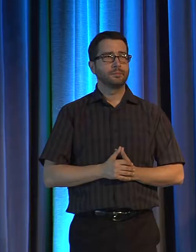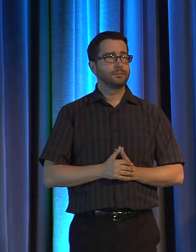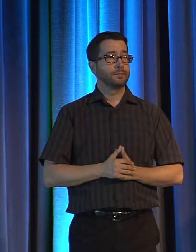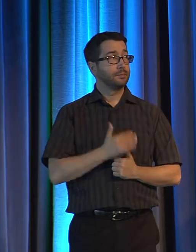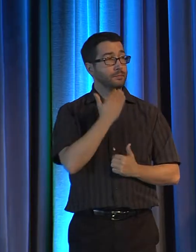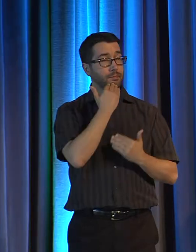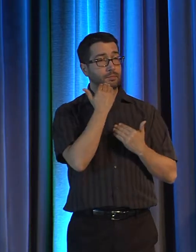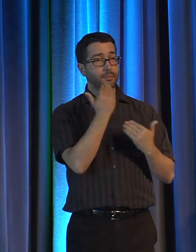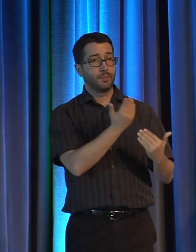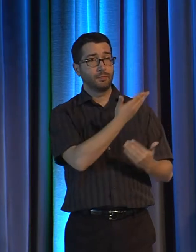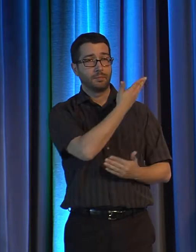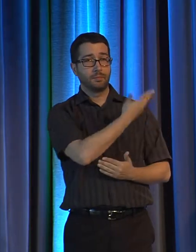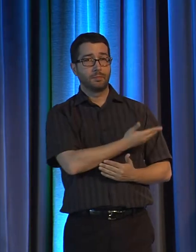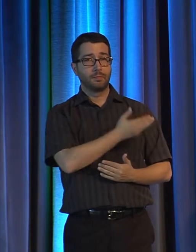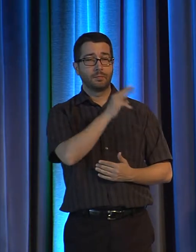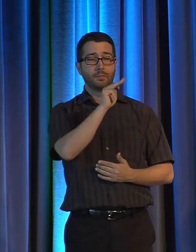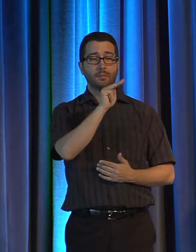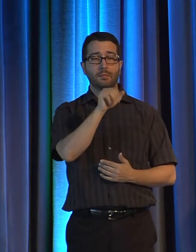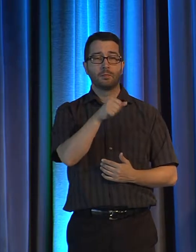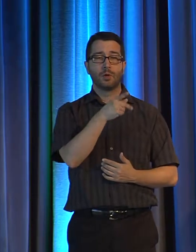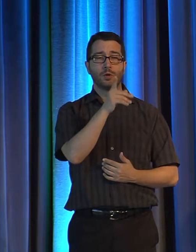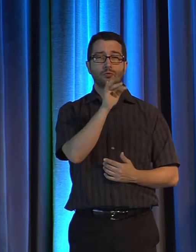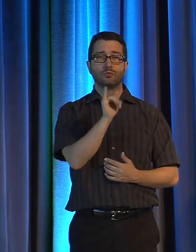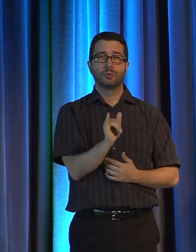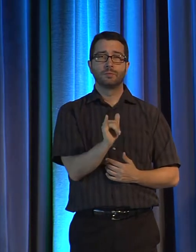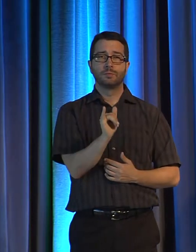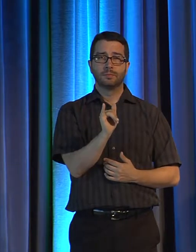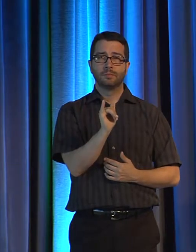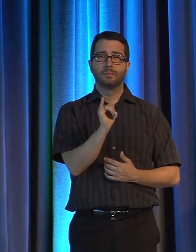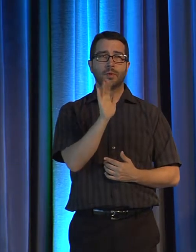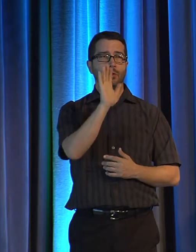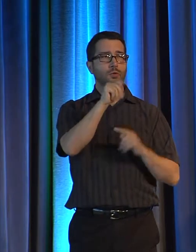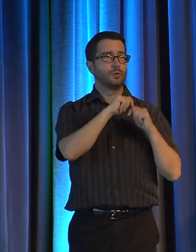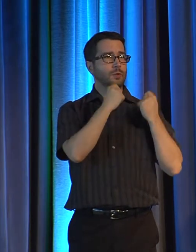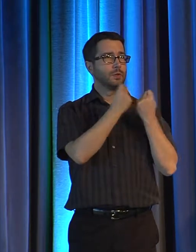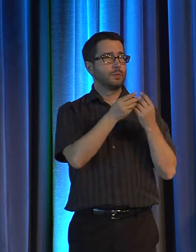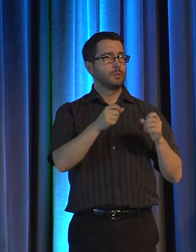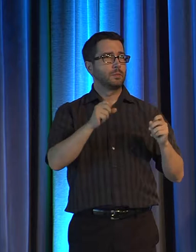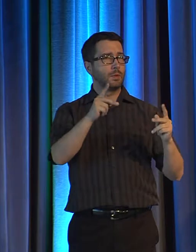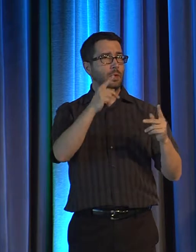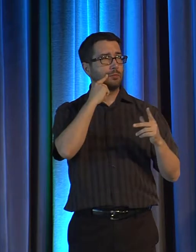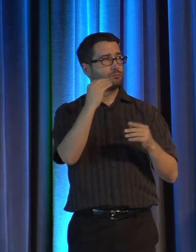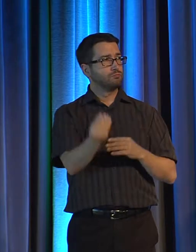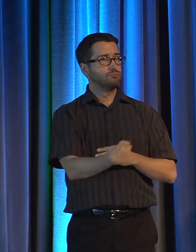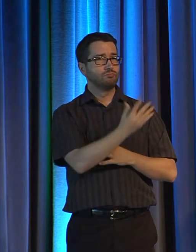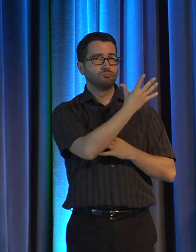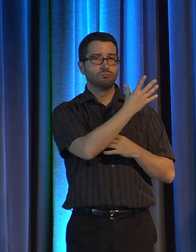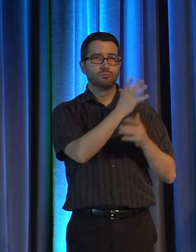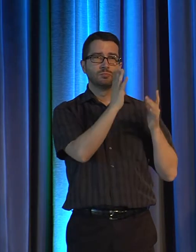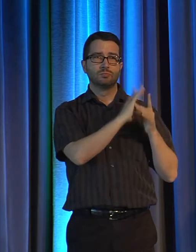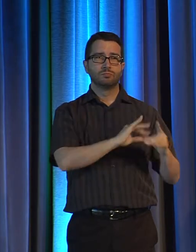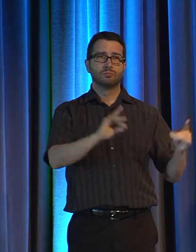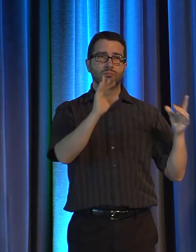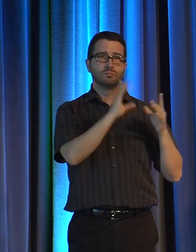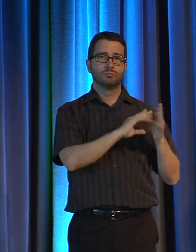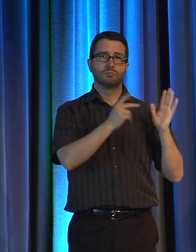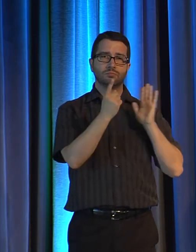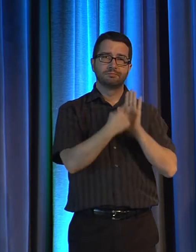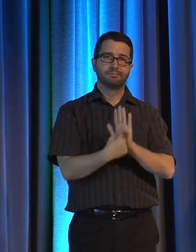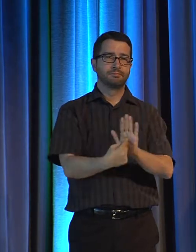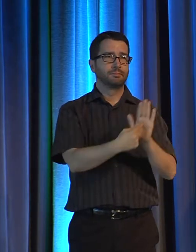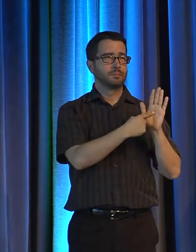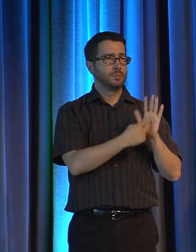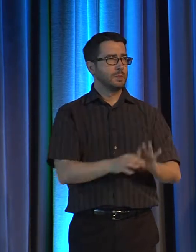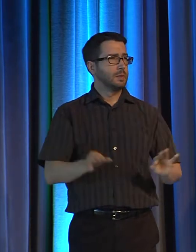Thanks to Marjorie Keeping and to the Inspired team for allowing us to share this story. It's so important for us to keep the voice